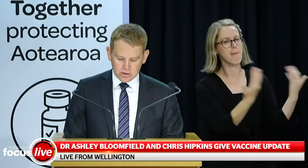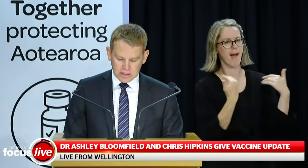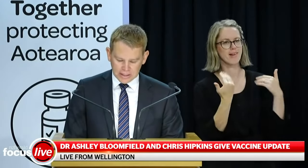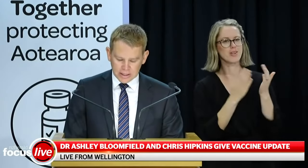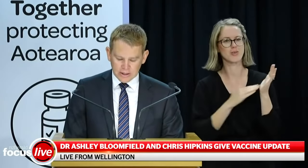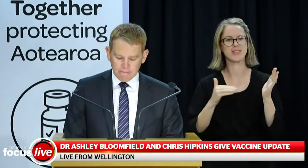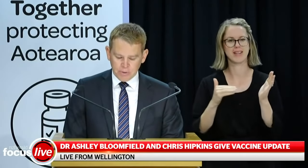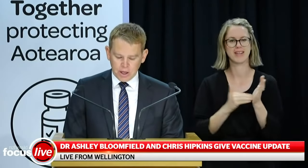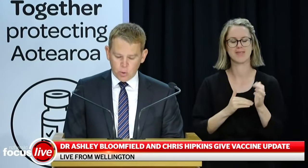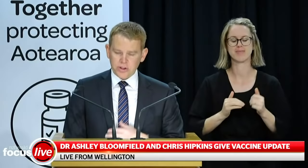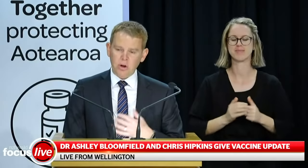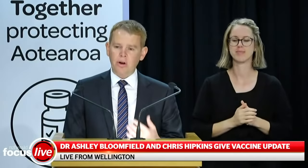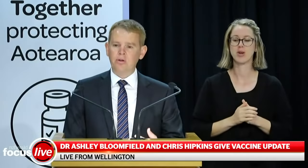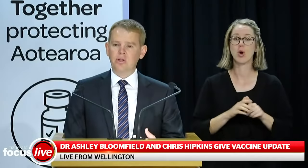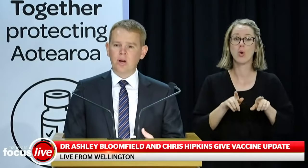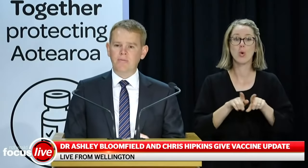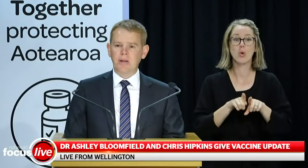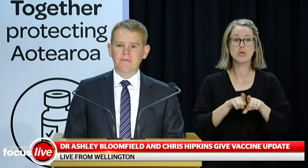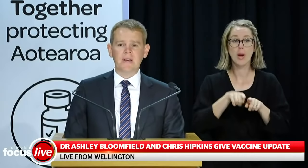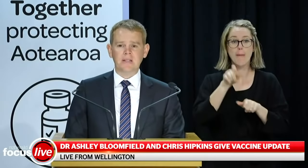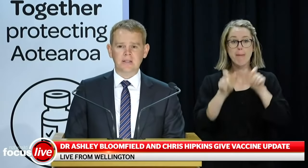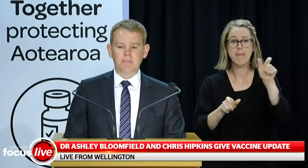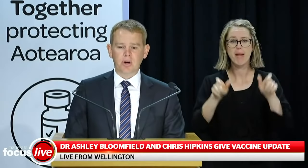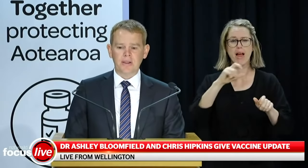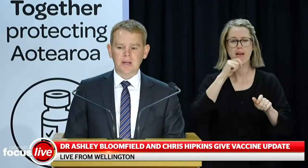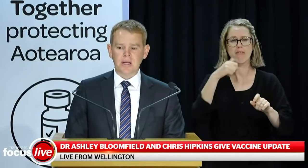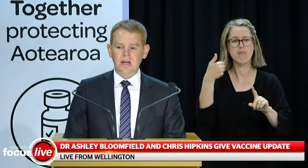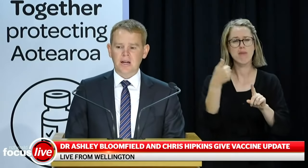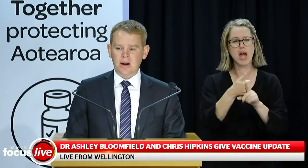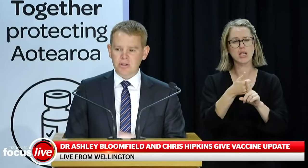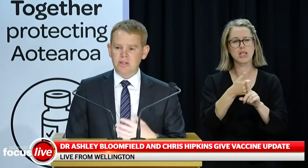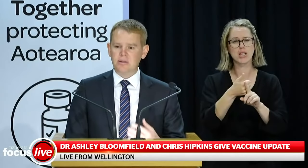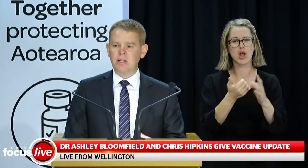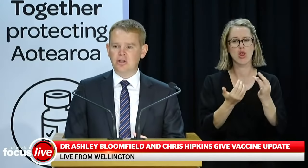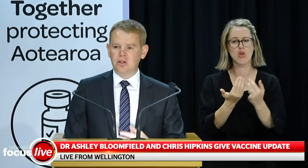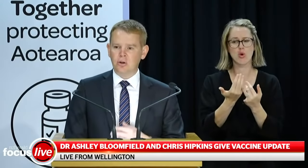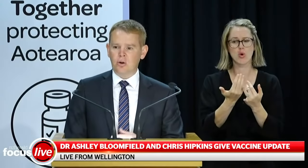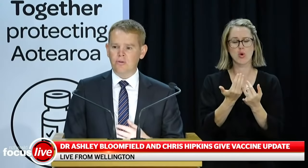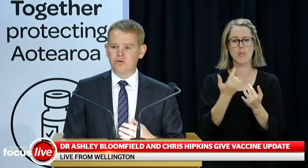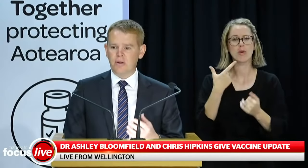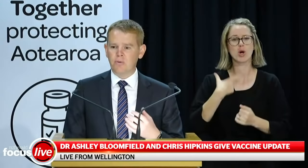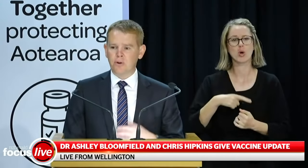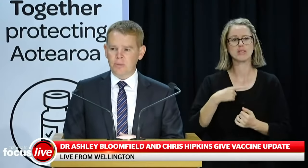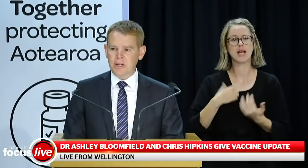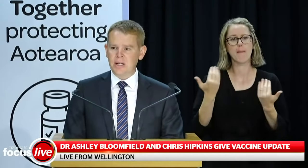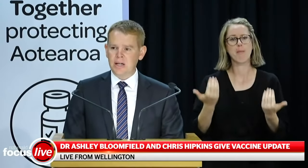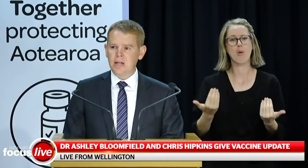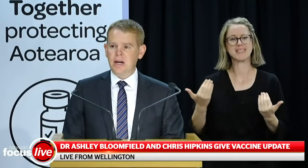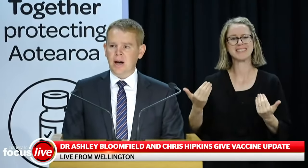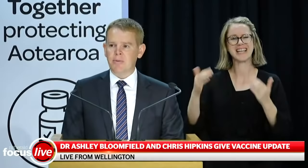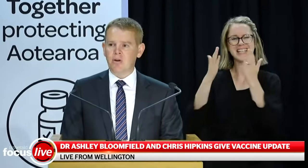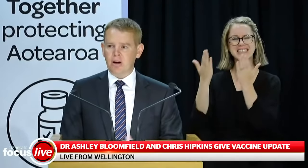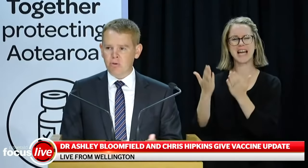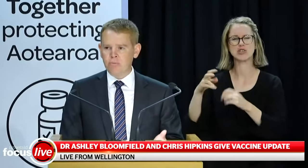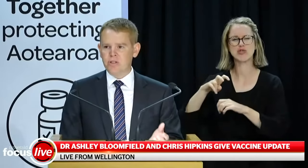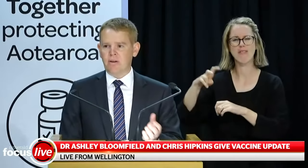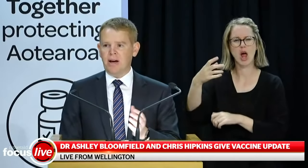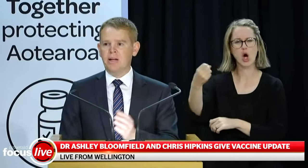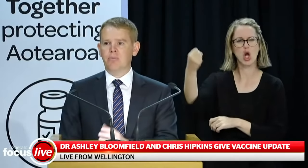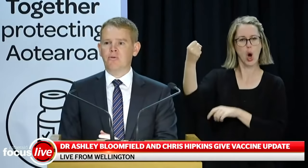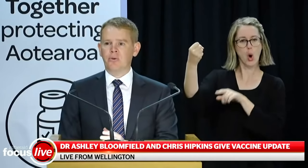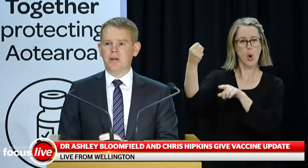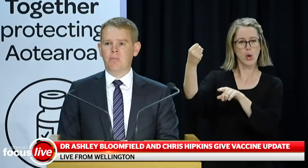back to New Zealand. Also, those who have been affected by the current suspension of travel from India, there are